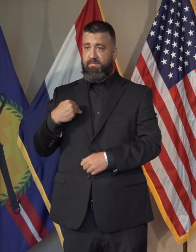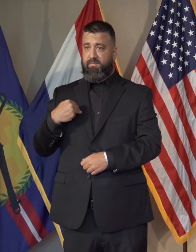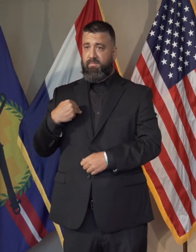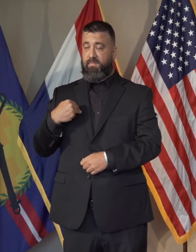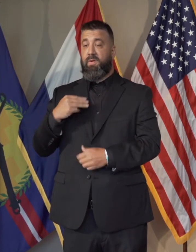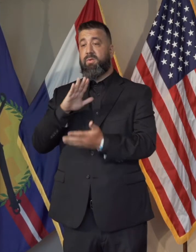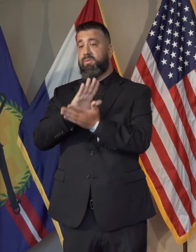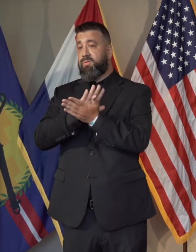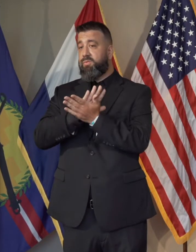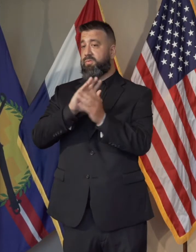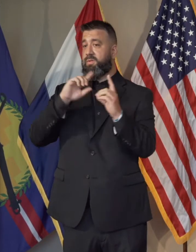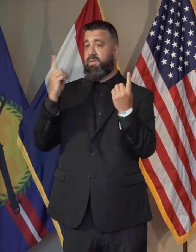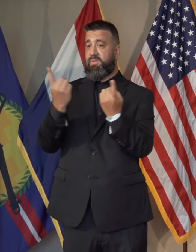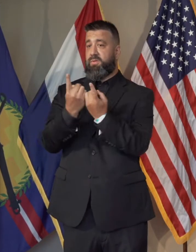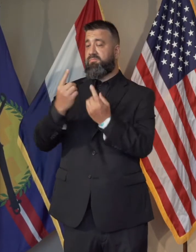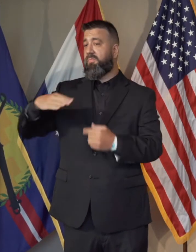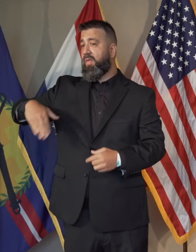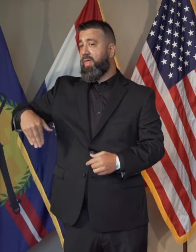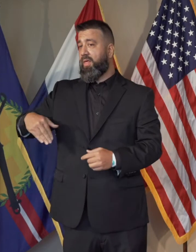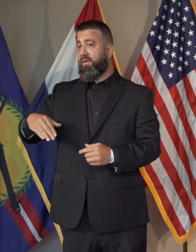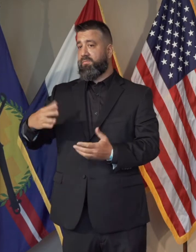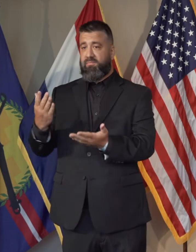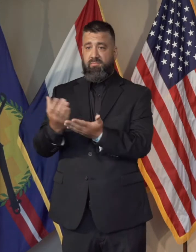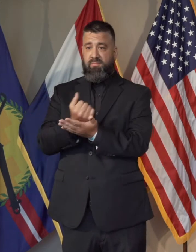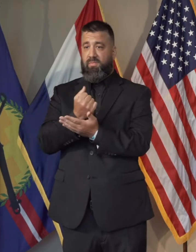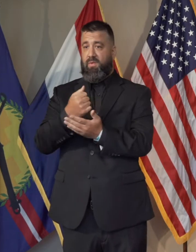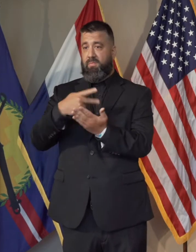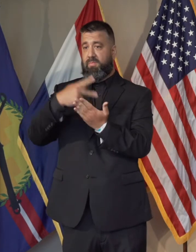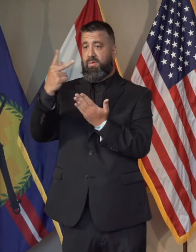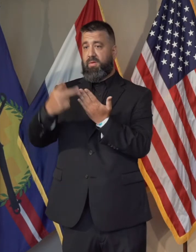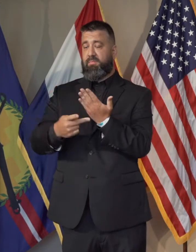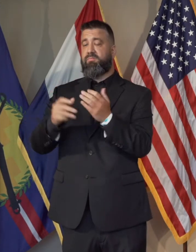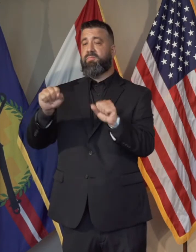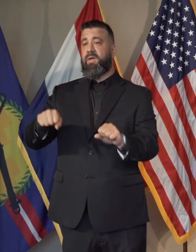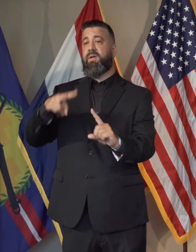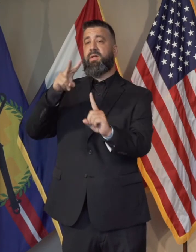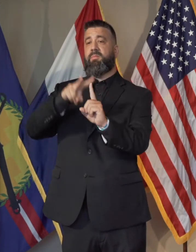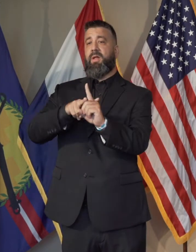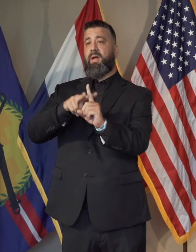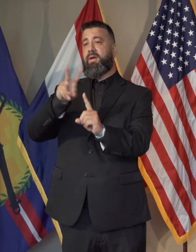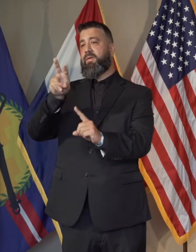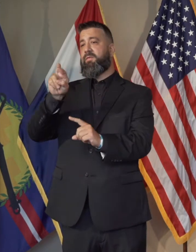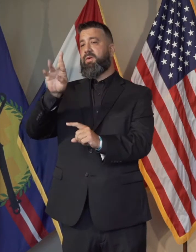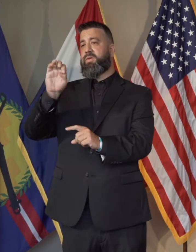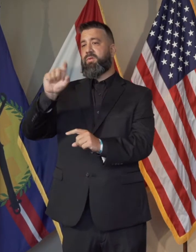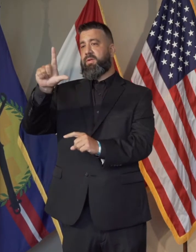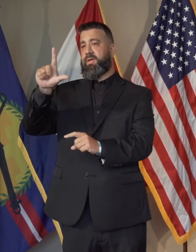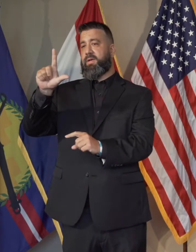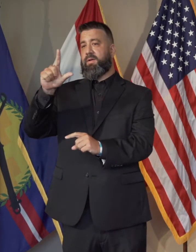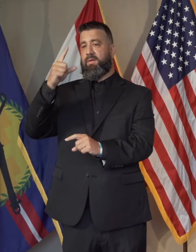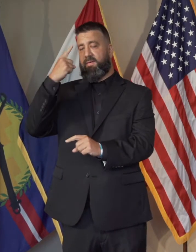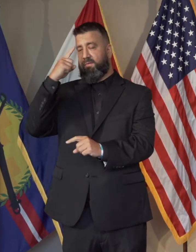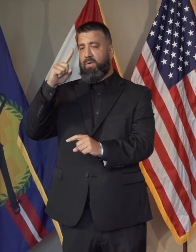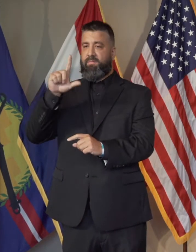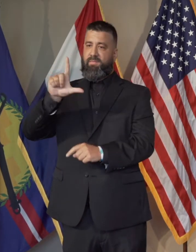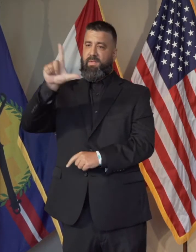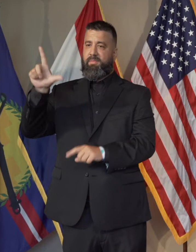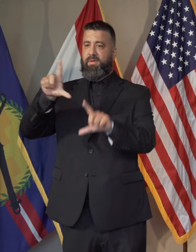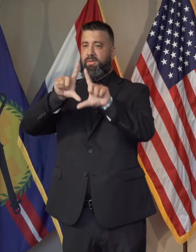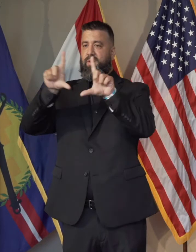who have not yet taken advantage of this program can apply virtually for Connect Ed library cards for their